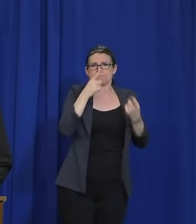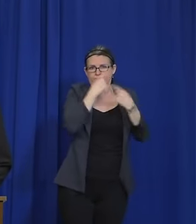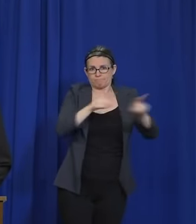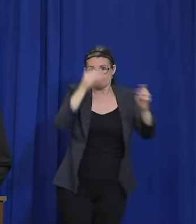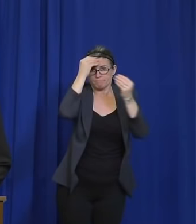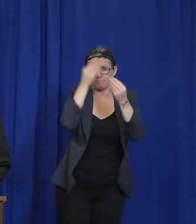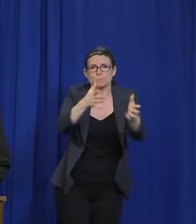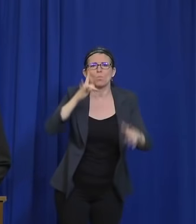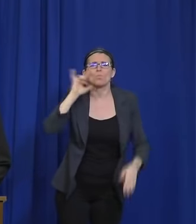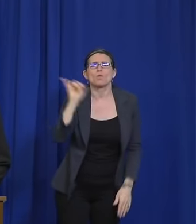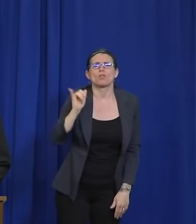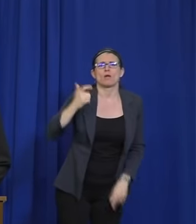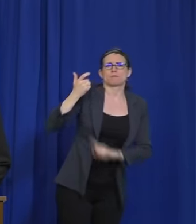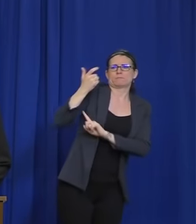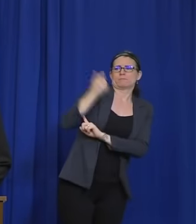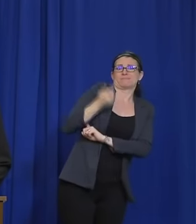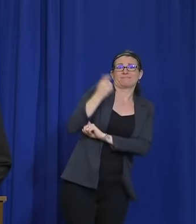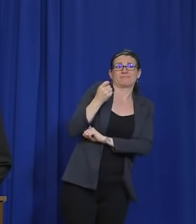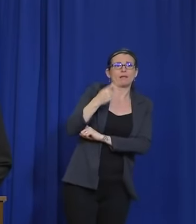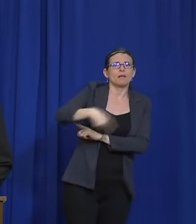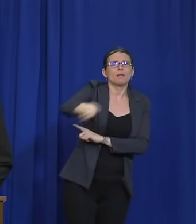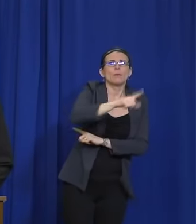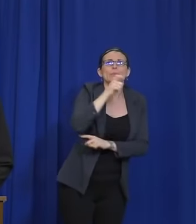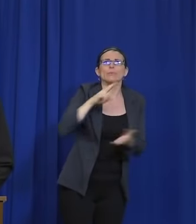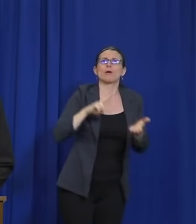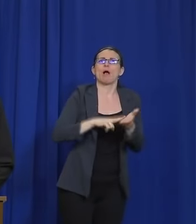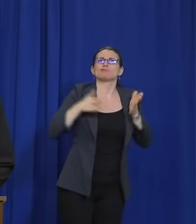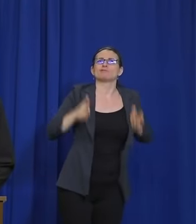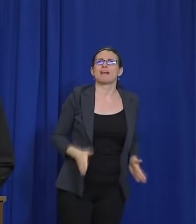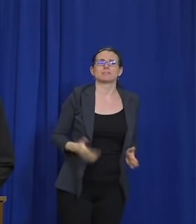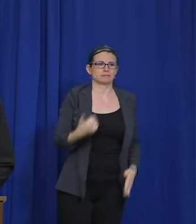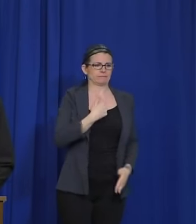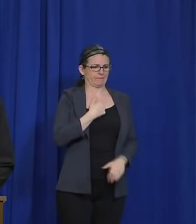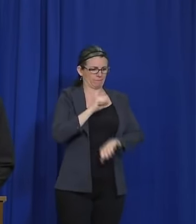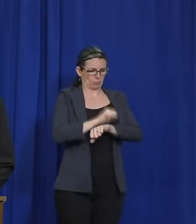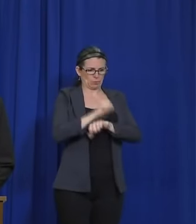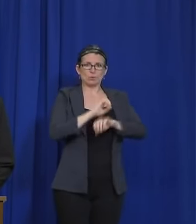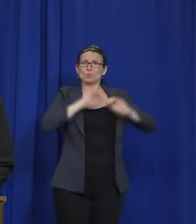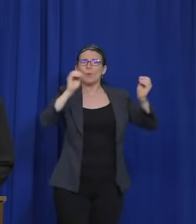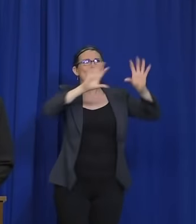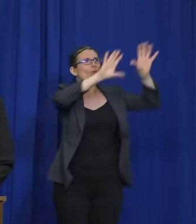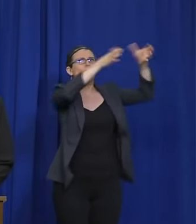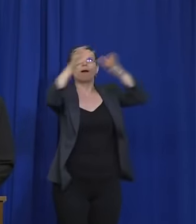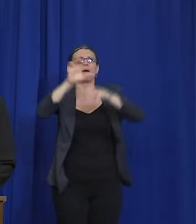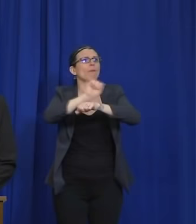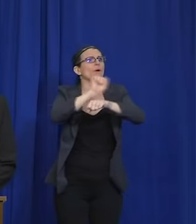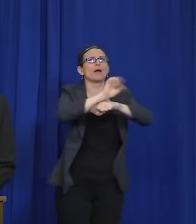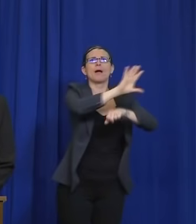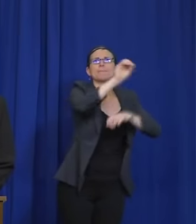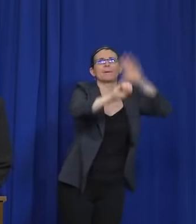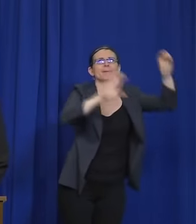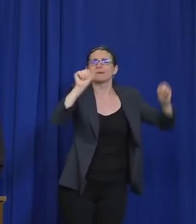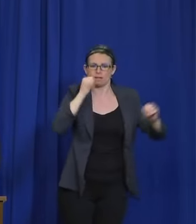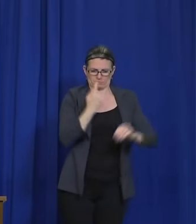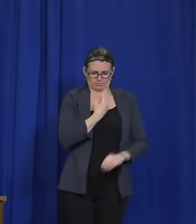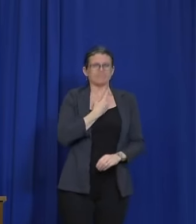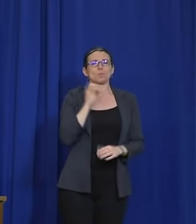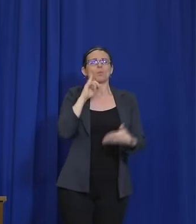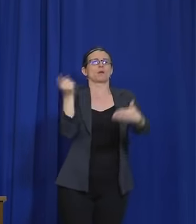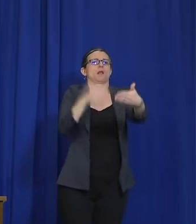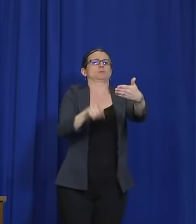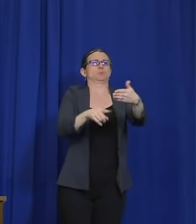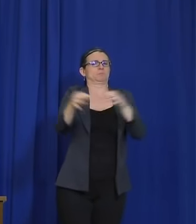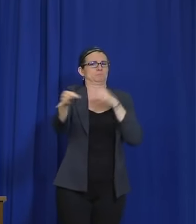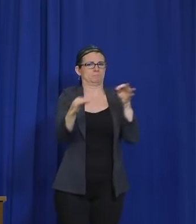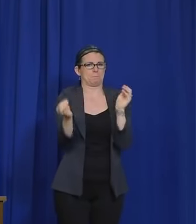Program. In the meantime, our unemployment insurance staff are working evenings and weekends